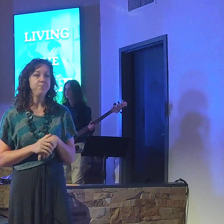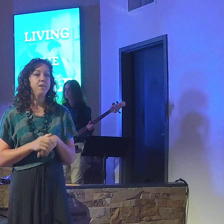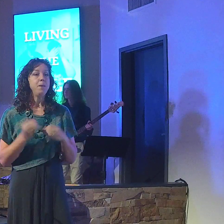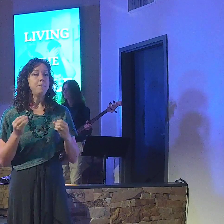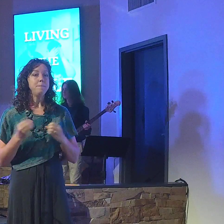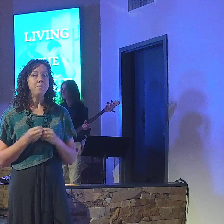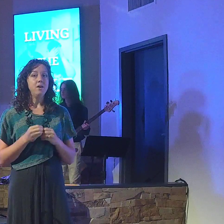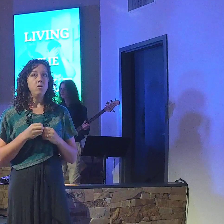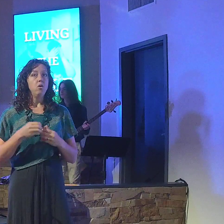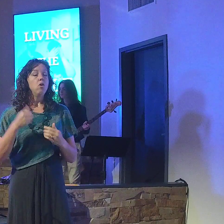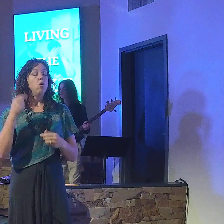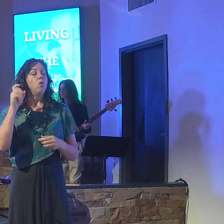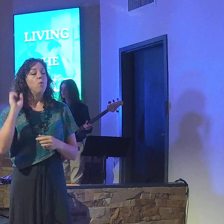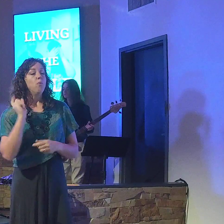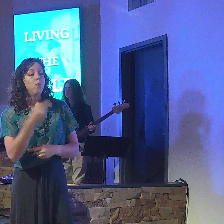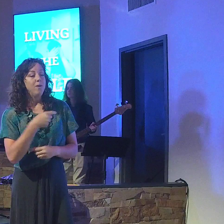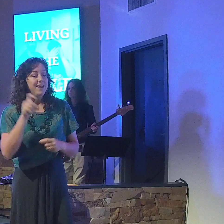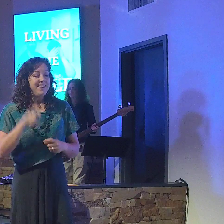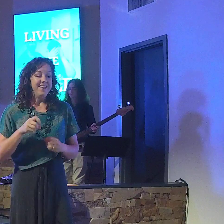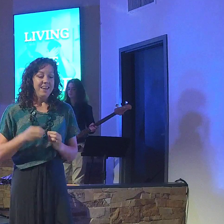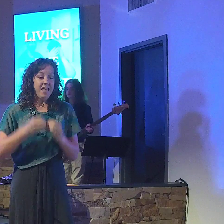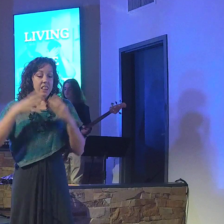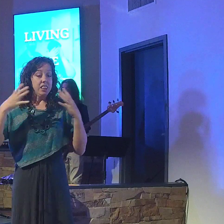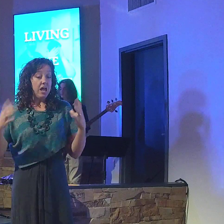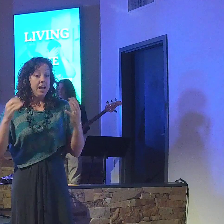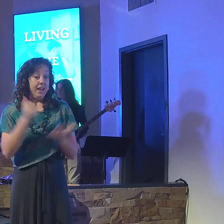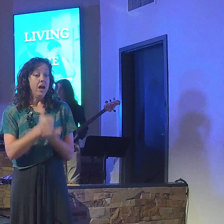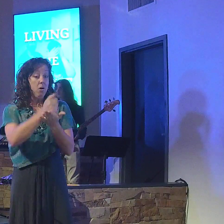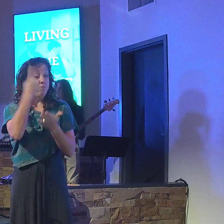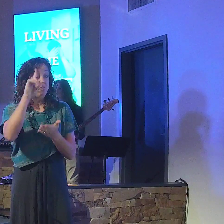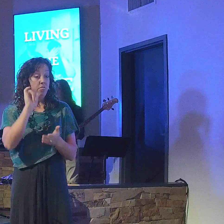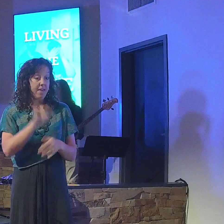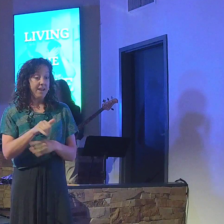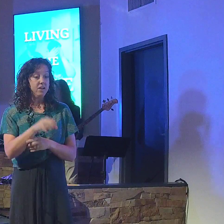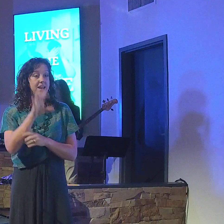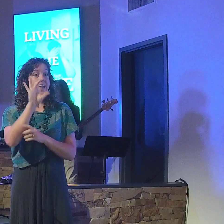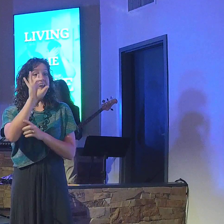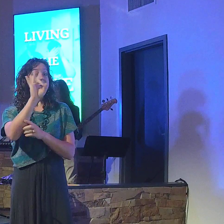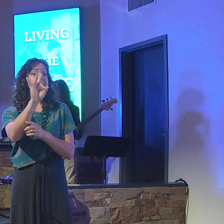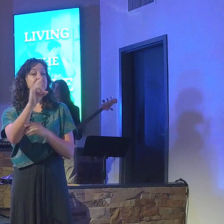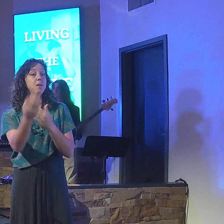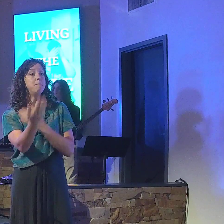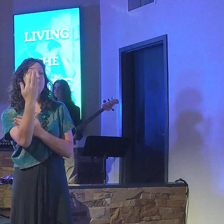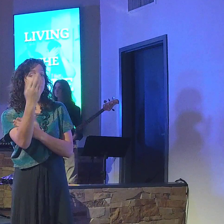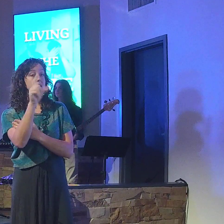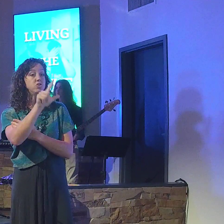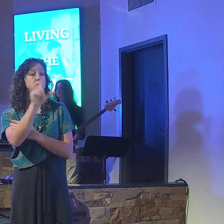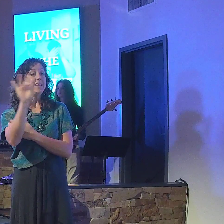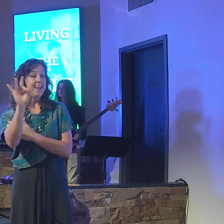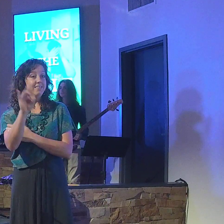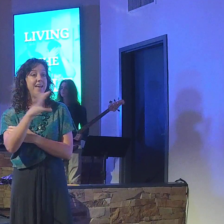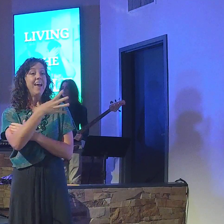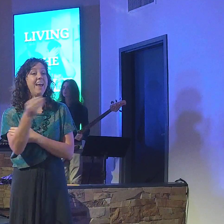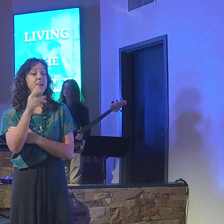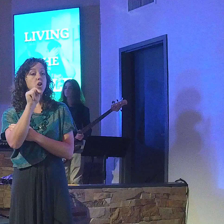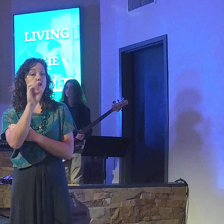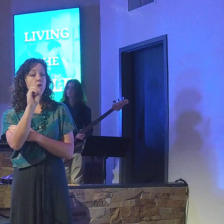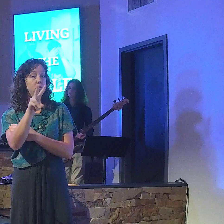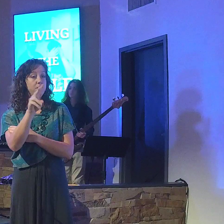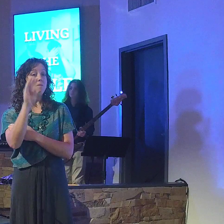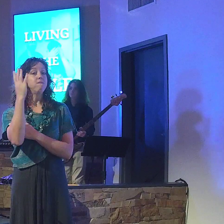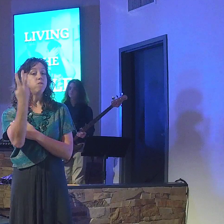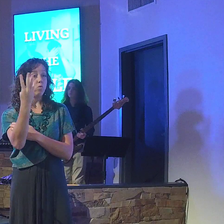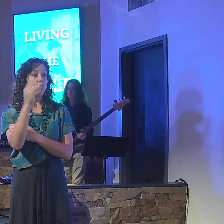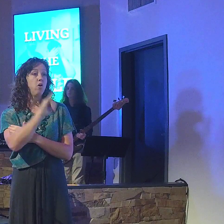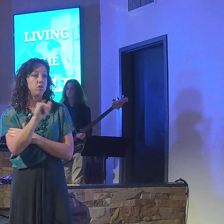out. We need all the hands we can get. Many hands make light work. 8 a.m. on the 28th. And also, if we need it, November 4th, we'll also have a construction